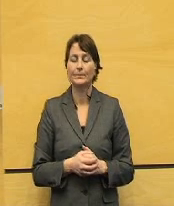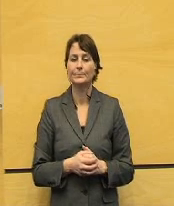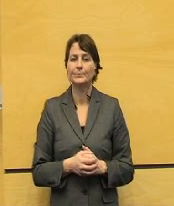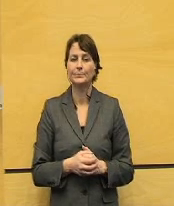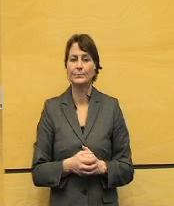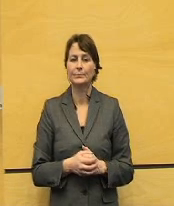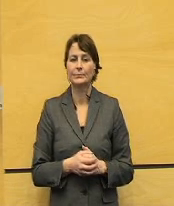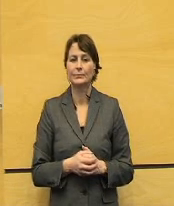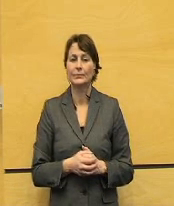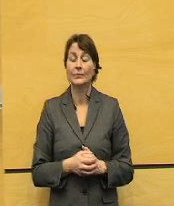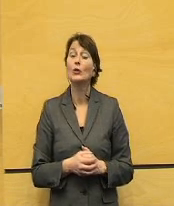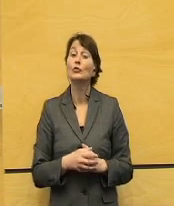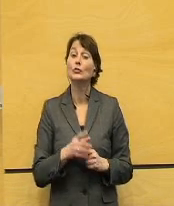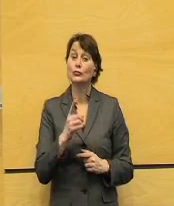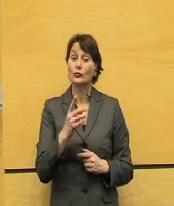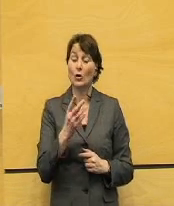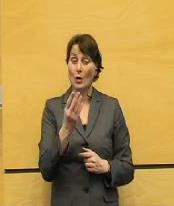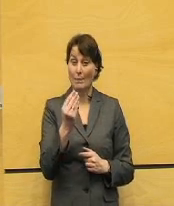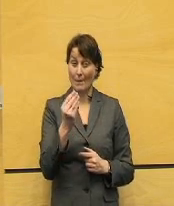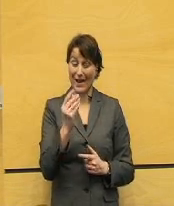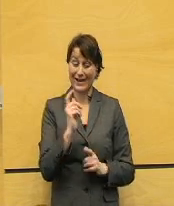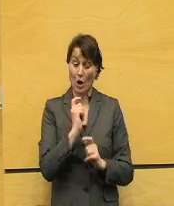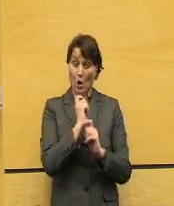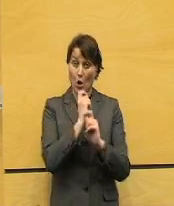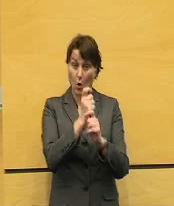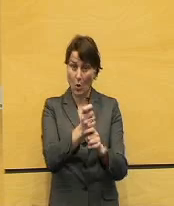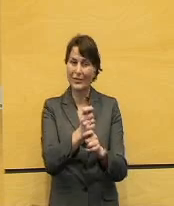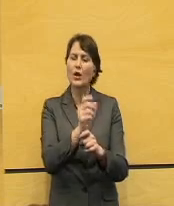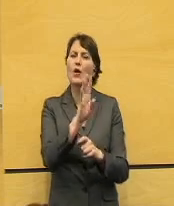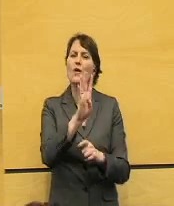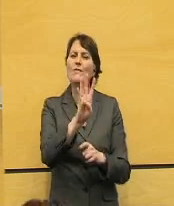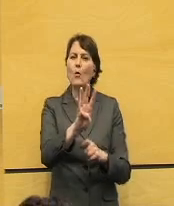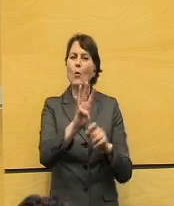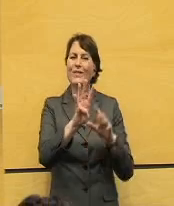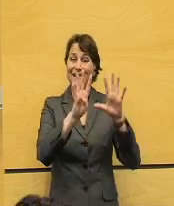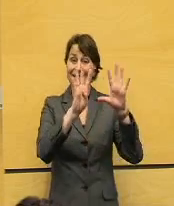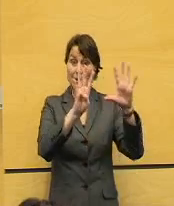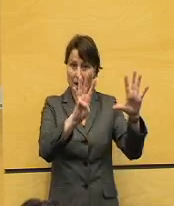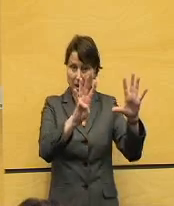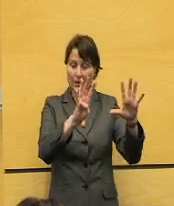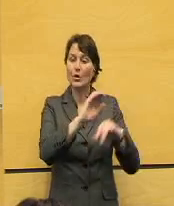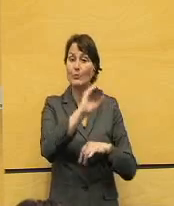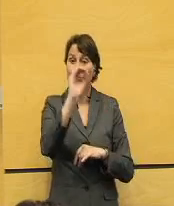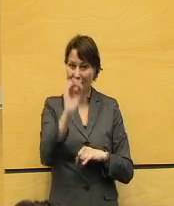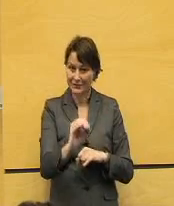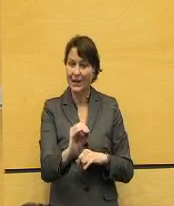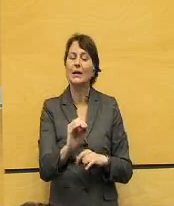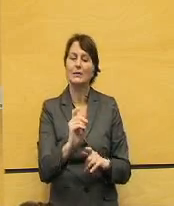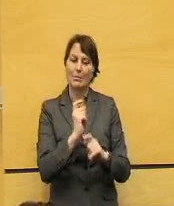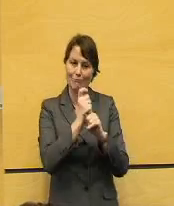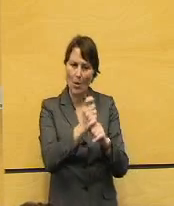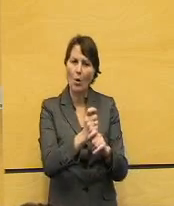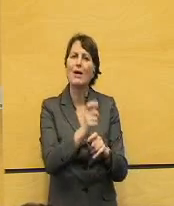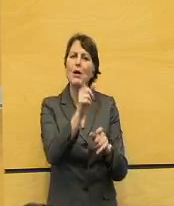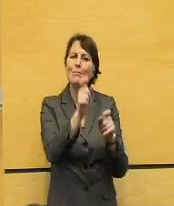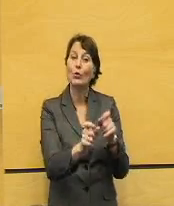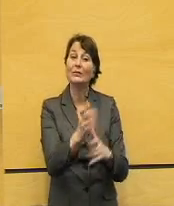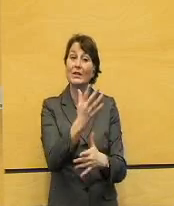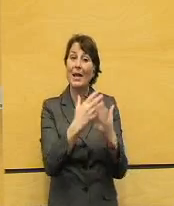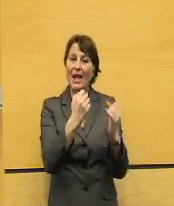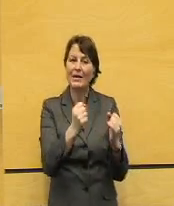49% of the loan was allocated to persons with disability in the agriculture sector,